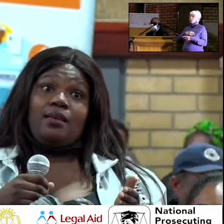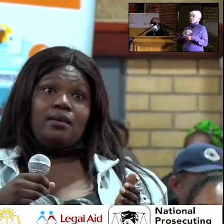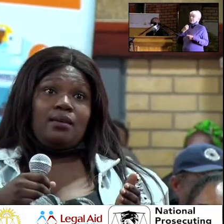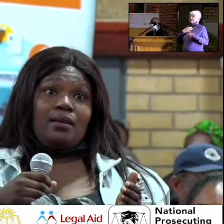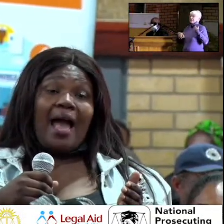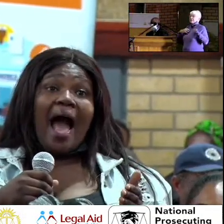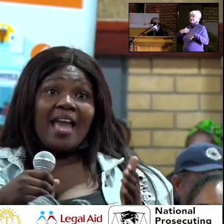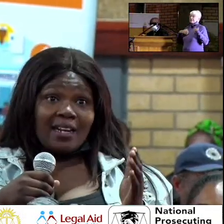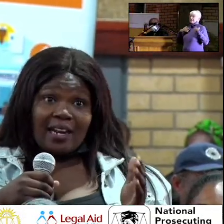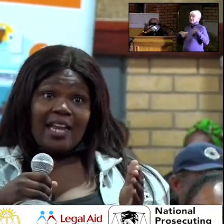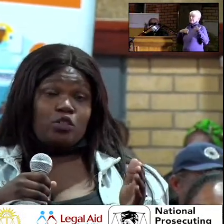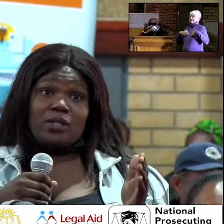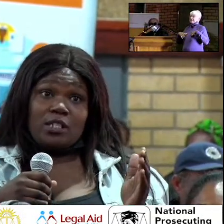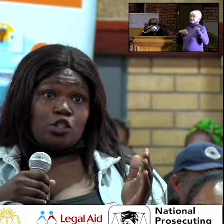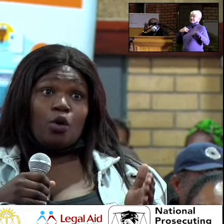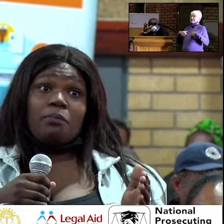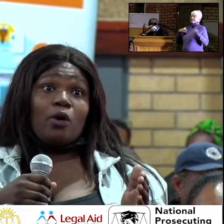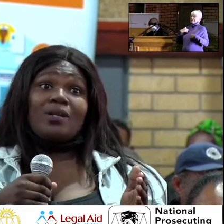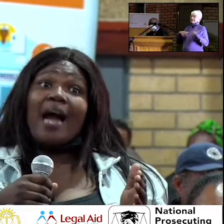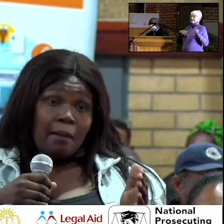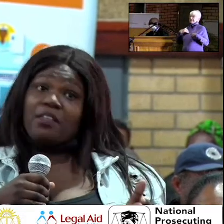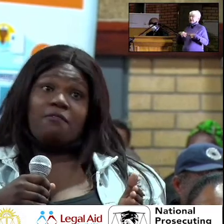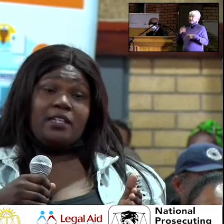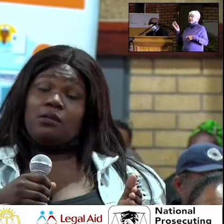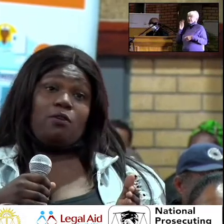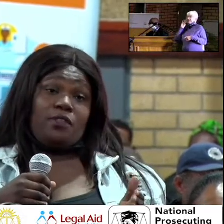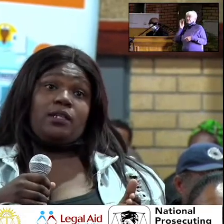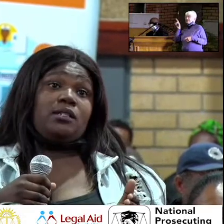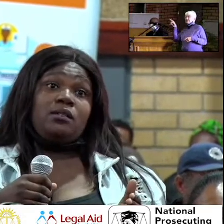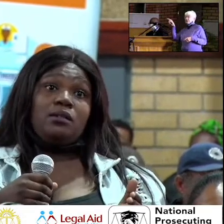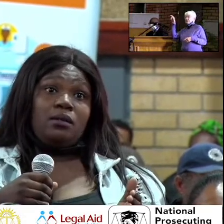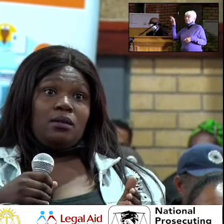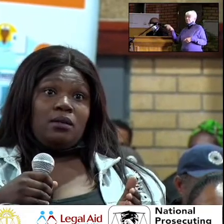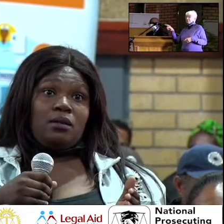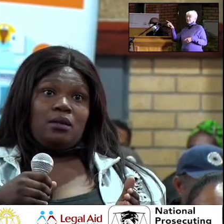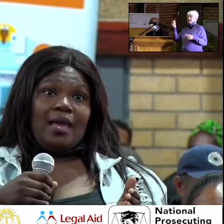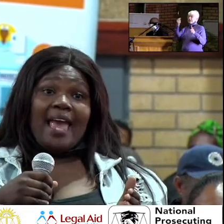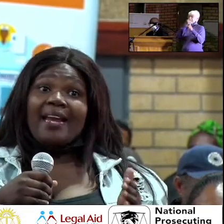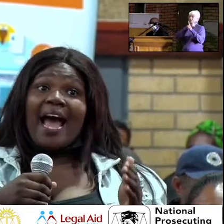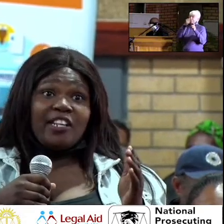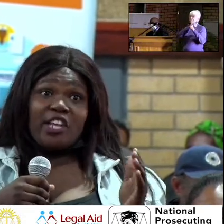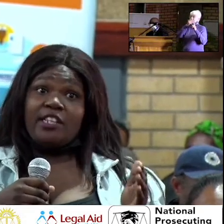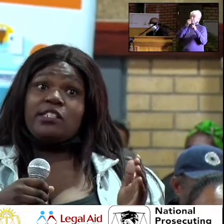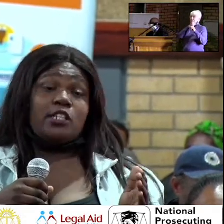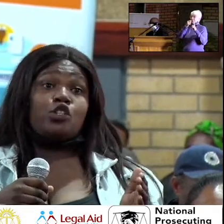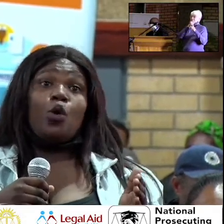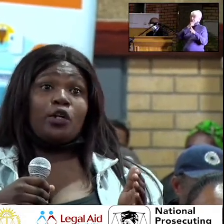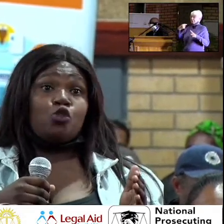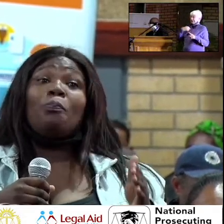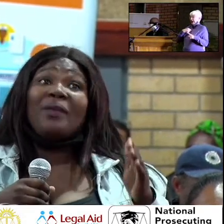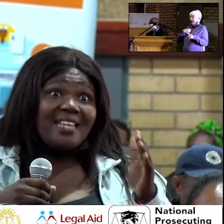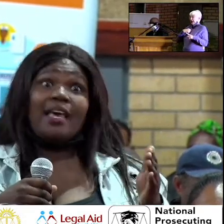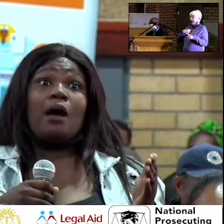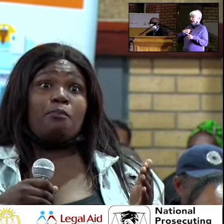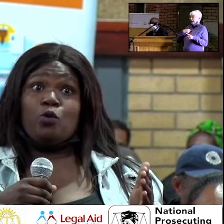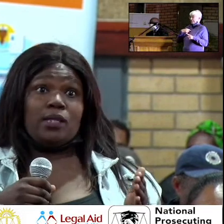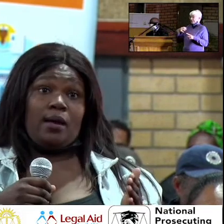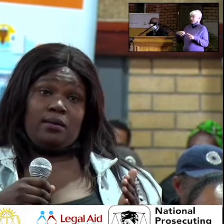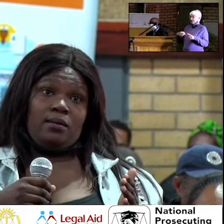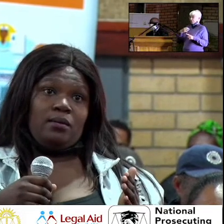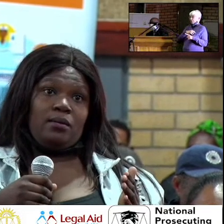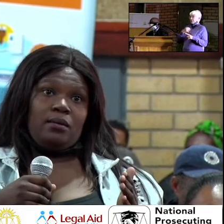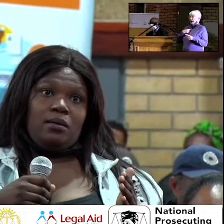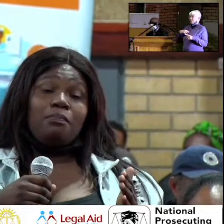day. I relate to this story because I'm the victim of that. And I changed the story to be the